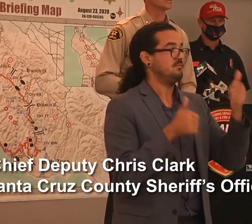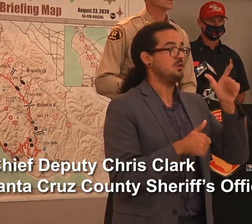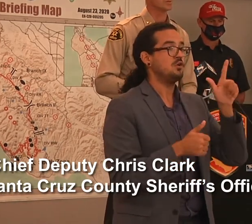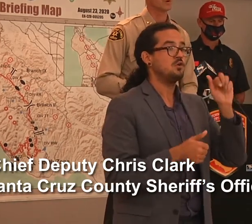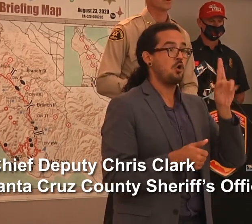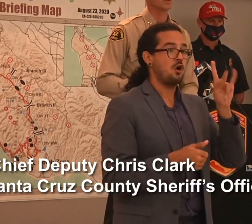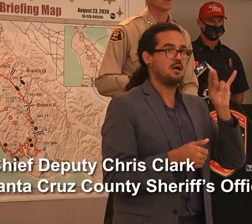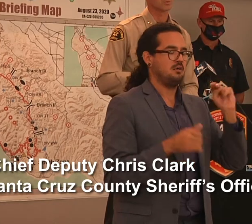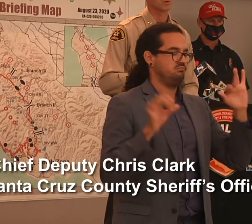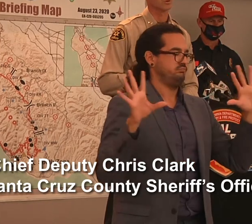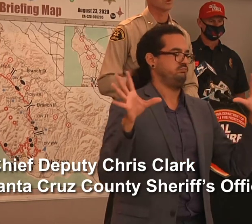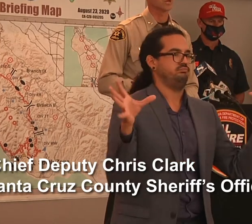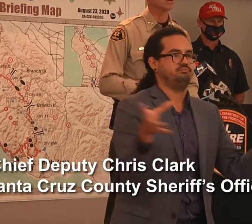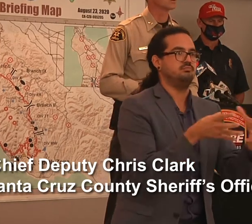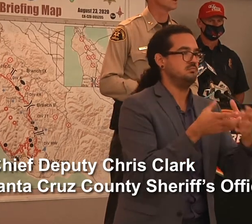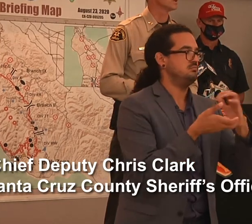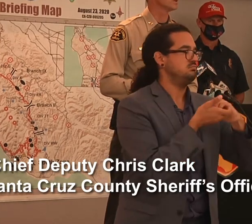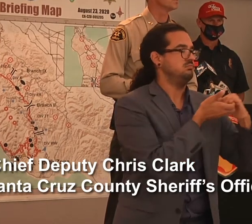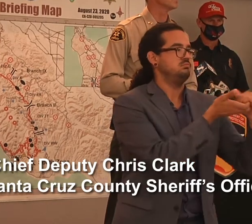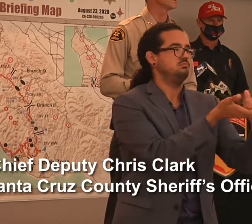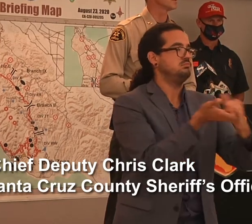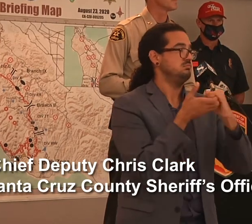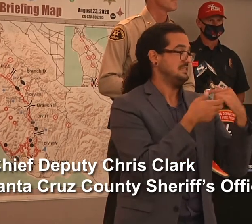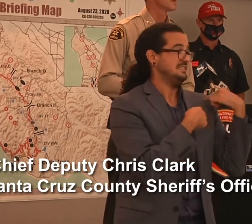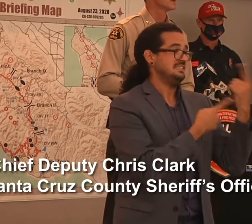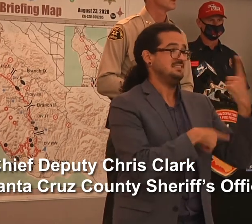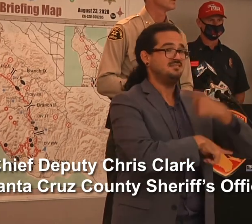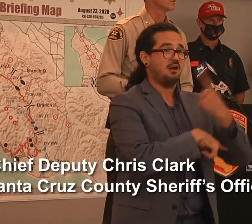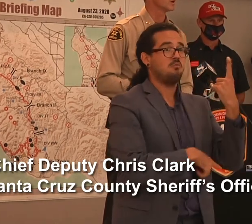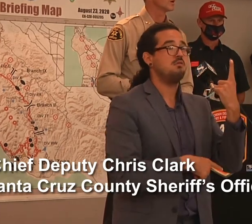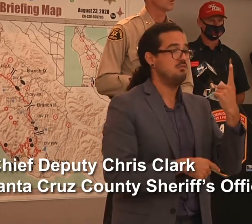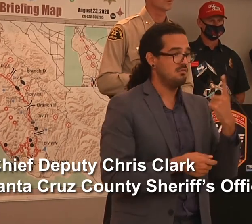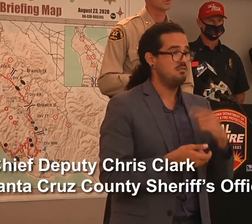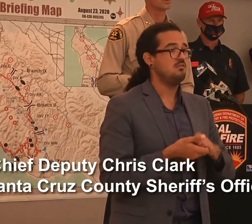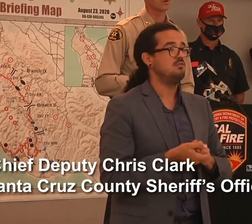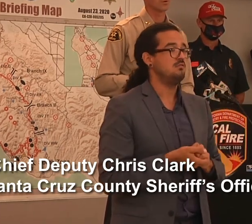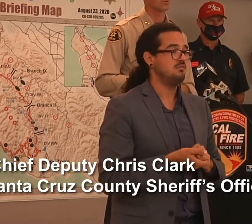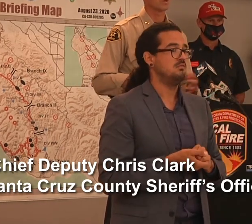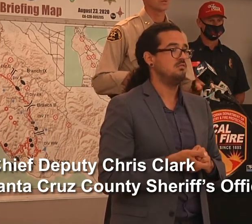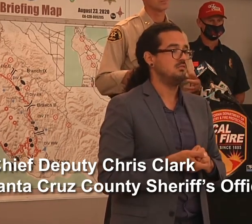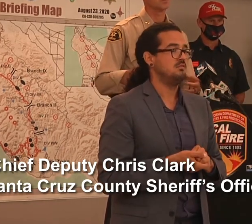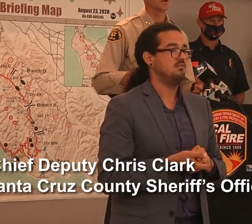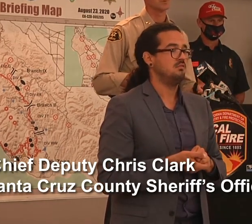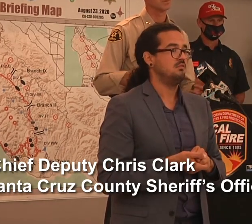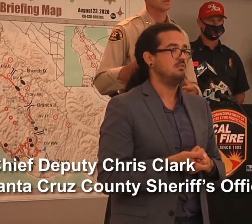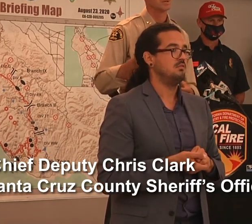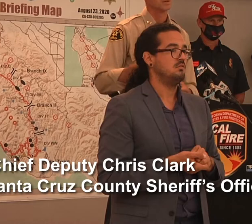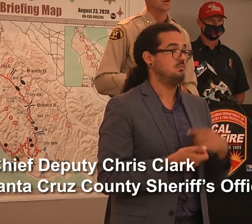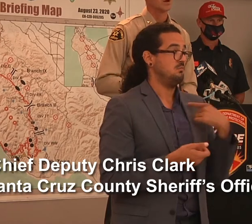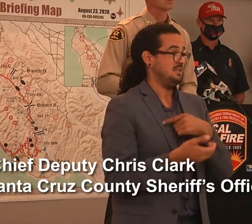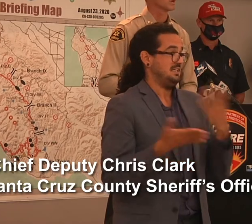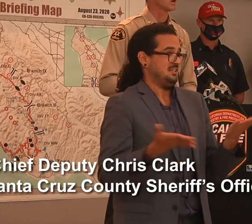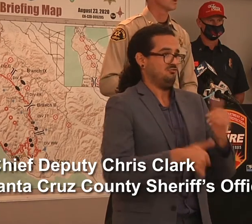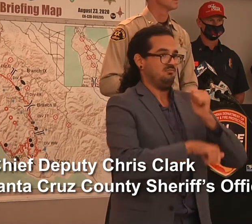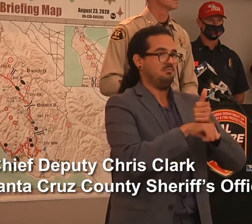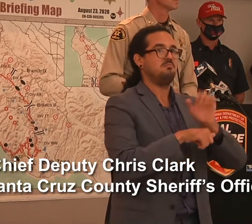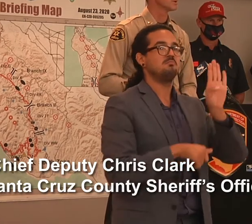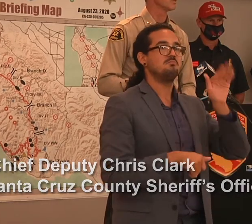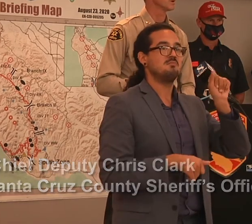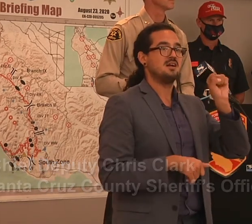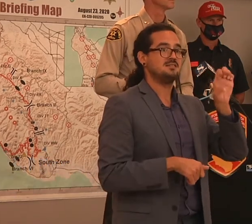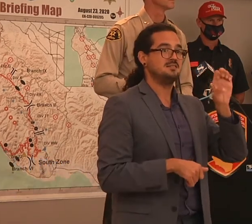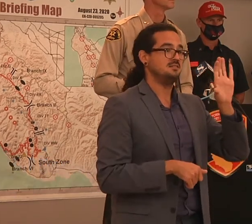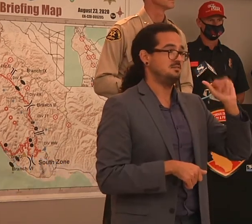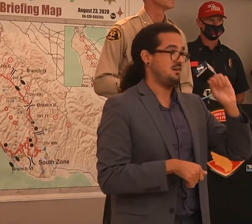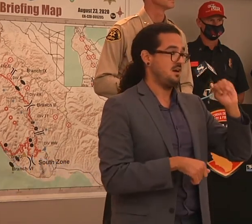that relationship ever since. We're co-located here at base camp. And so our folks are working, I mean, hour by hour with